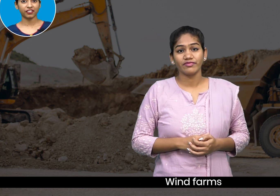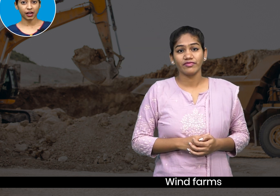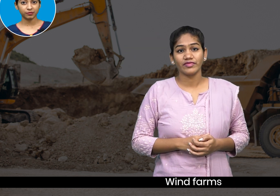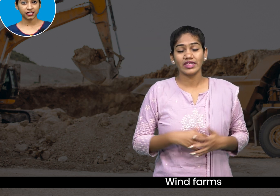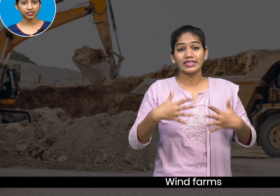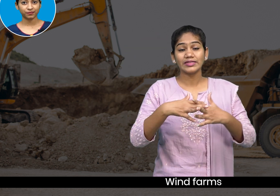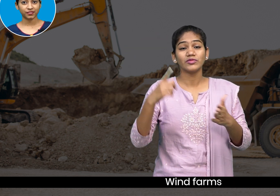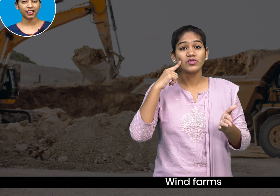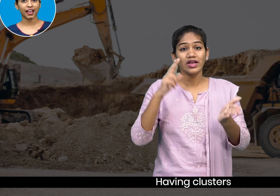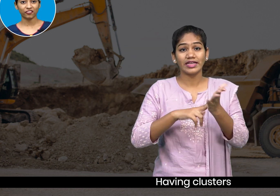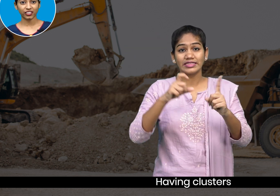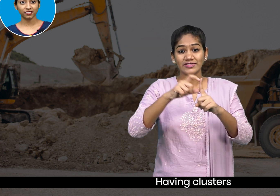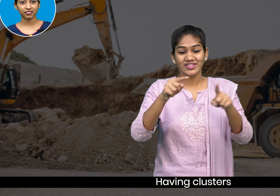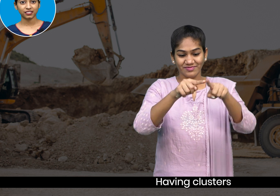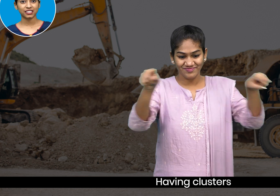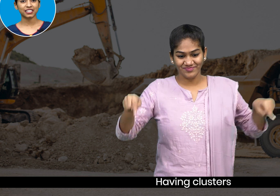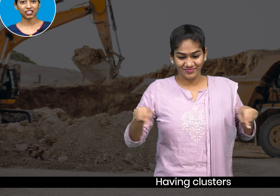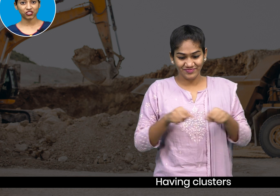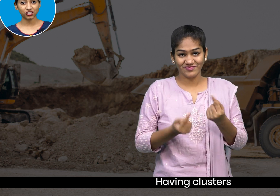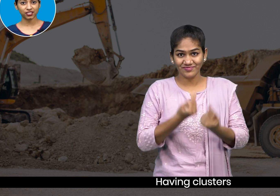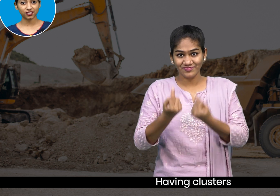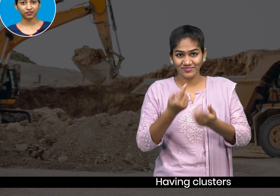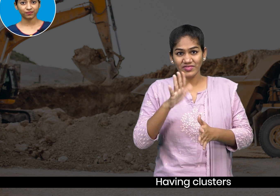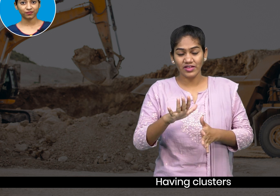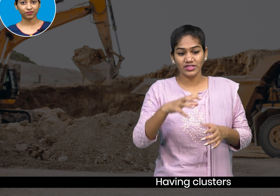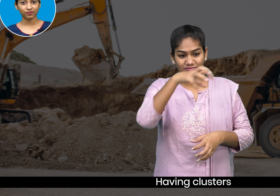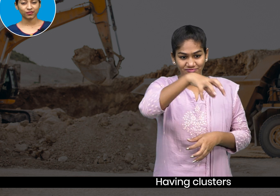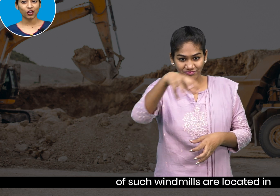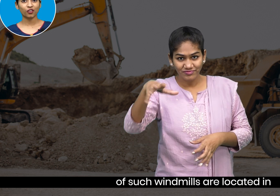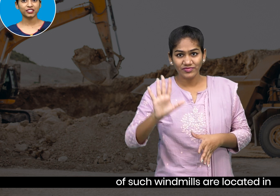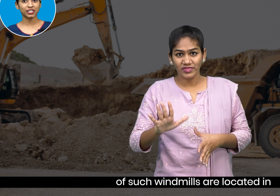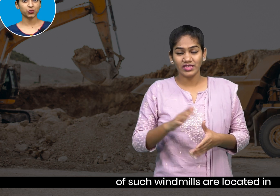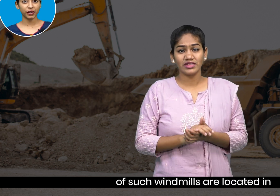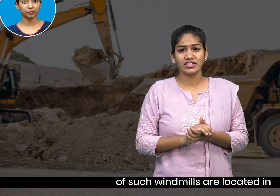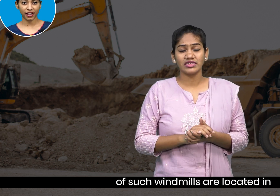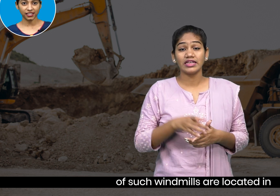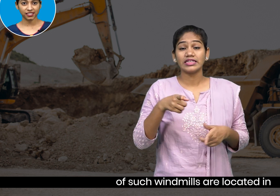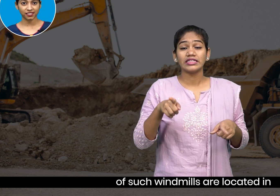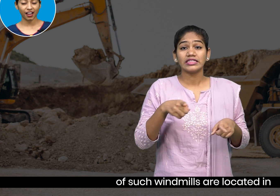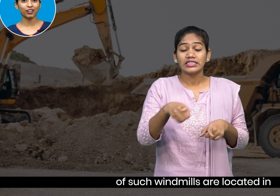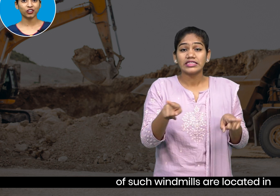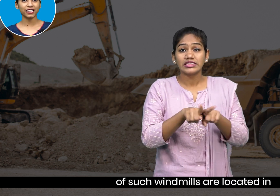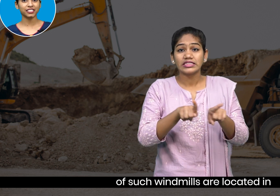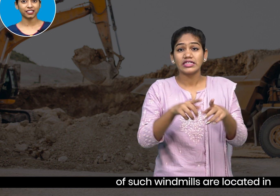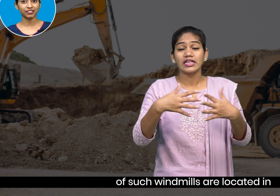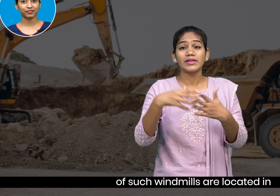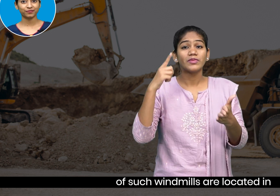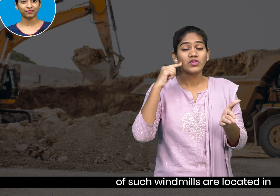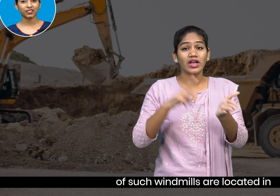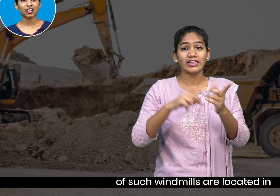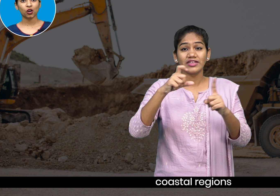Wind farms having clusters of such windmills are located